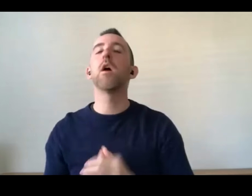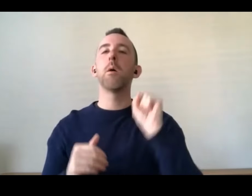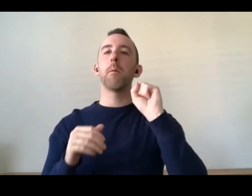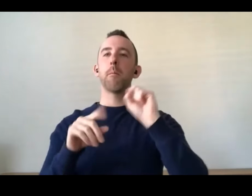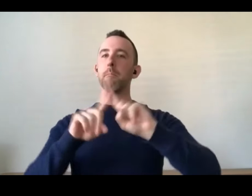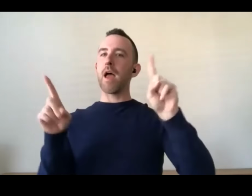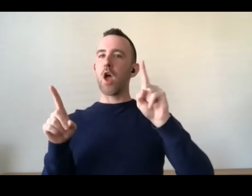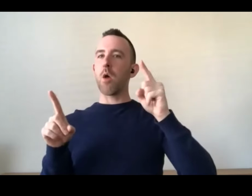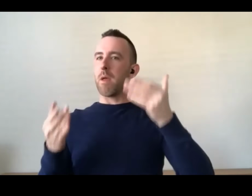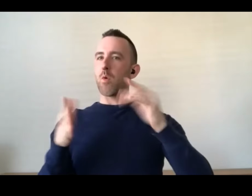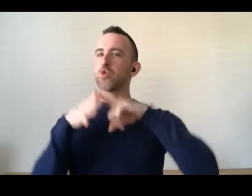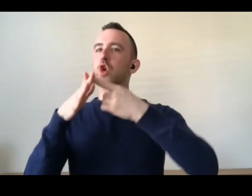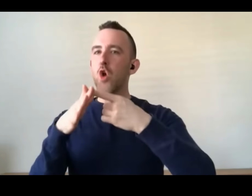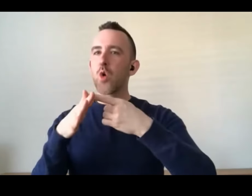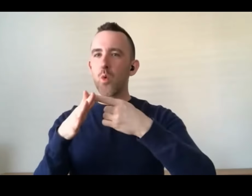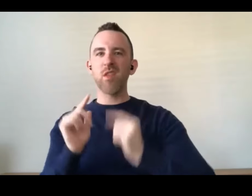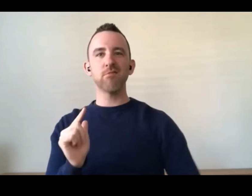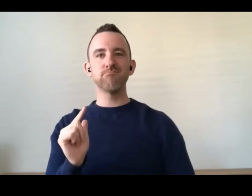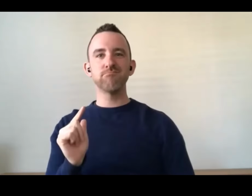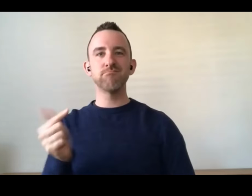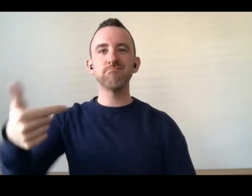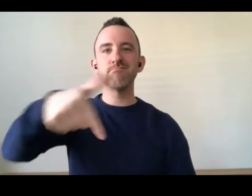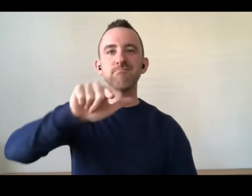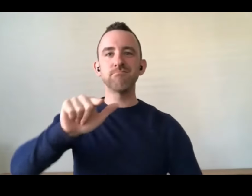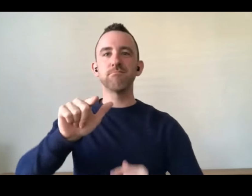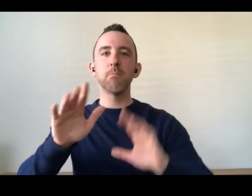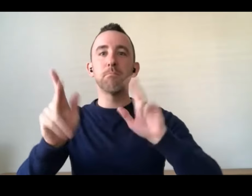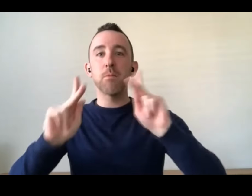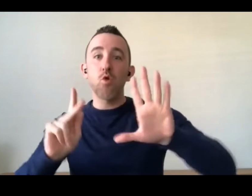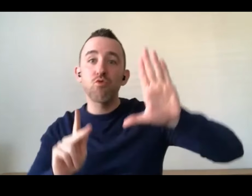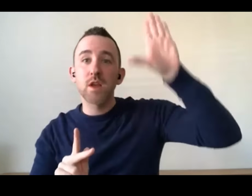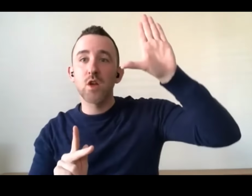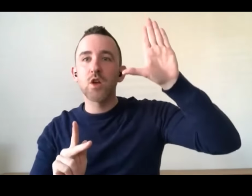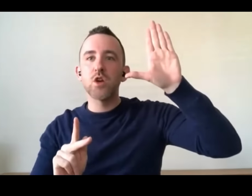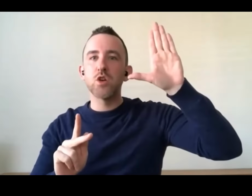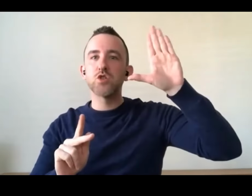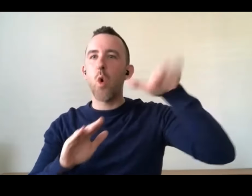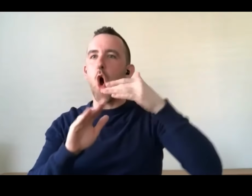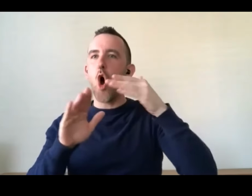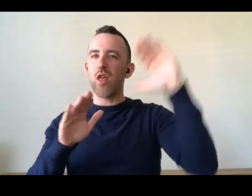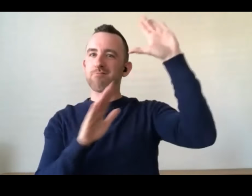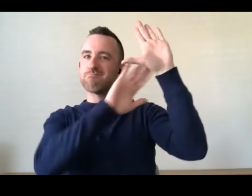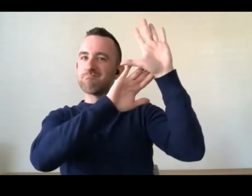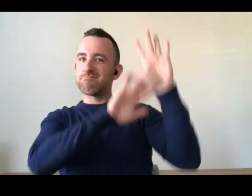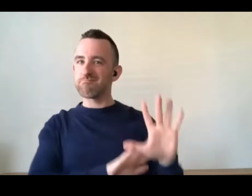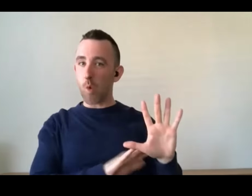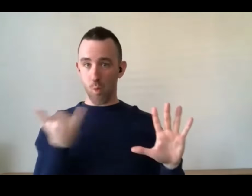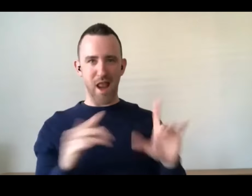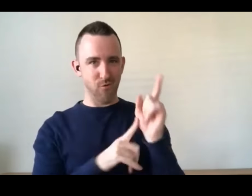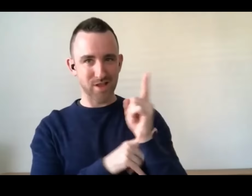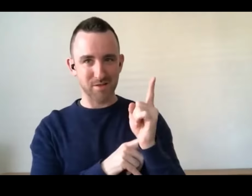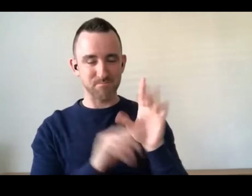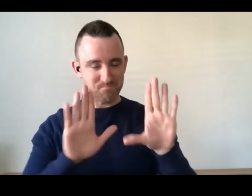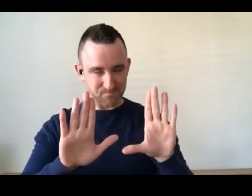Maybe we could just start off with like a little round of people raising their hands. So we're going to lower all the hands for a second.